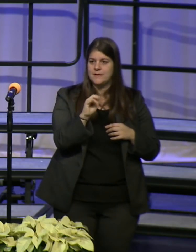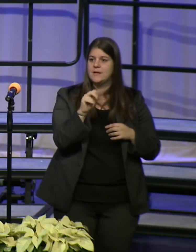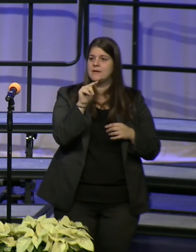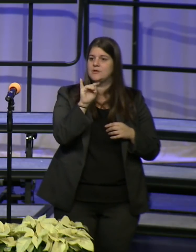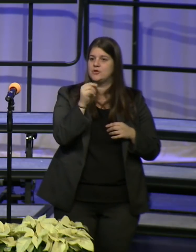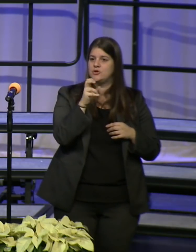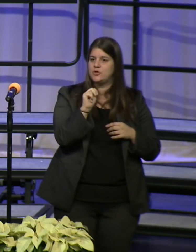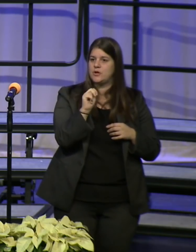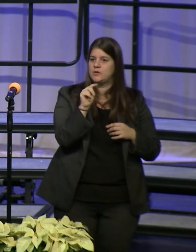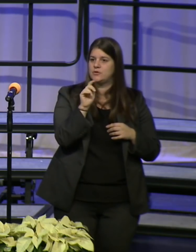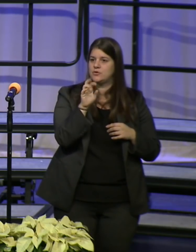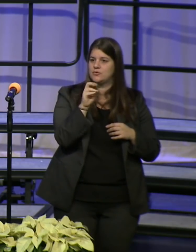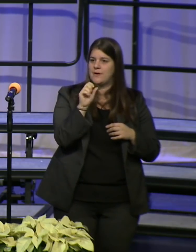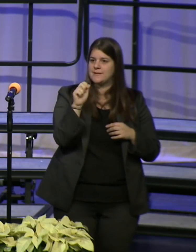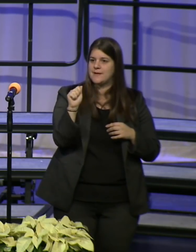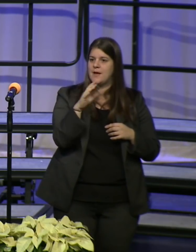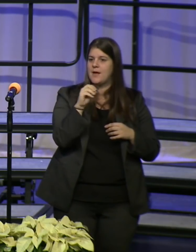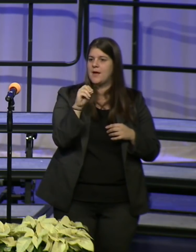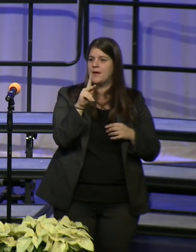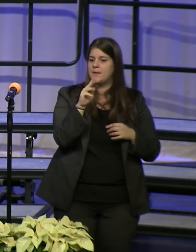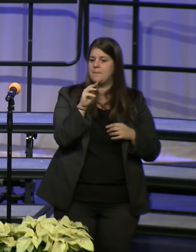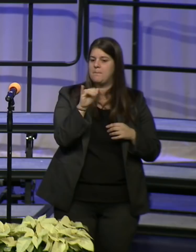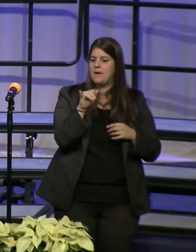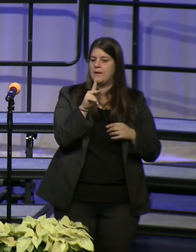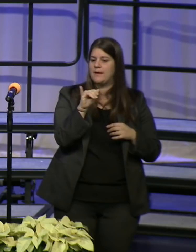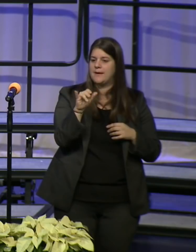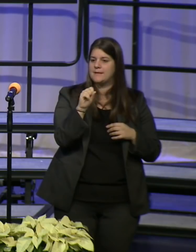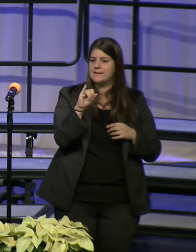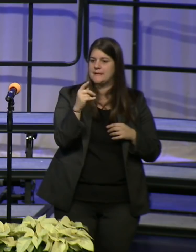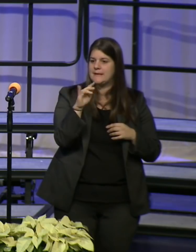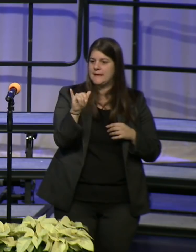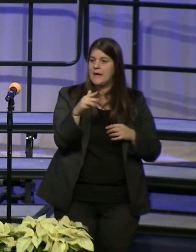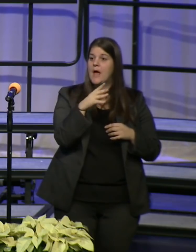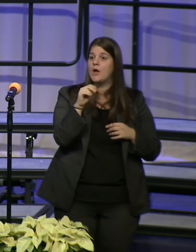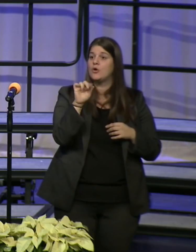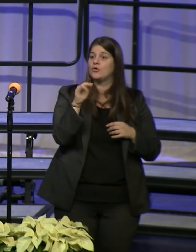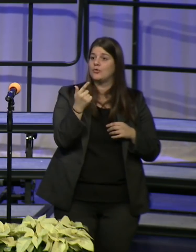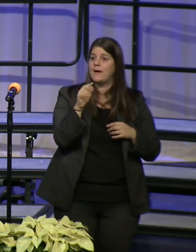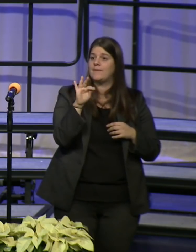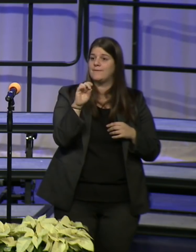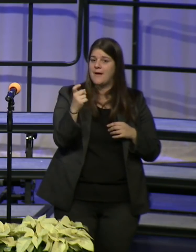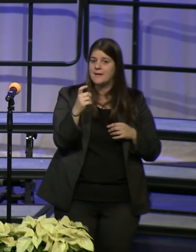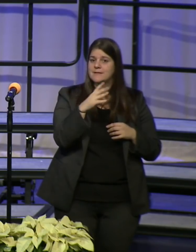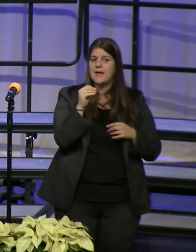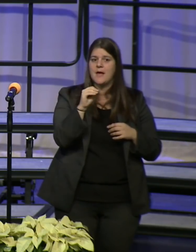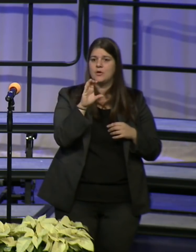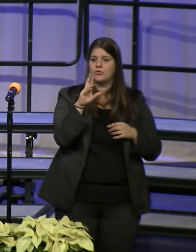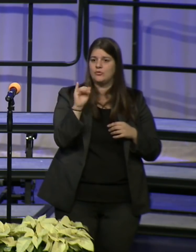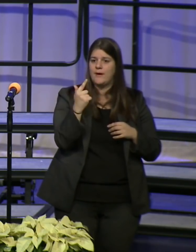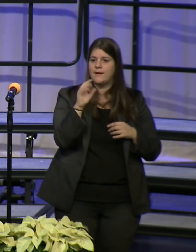Mary Kay Siggety, and Mr. Tom Graham, along with Mr. and Mrs. Greg Fox and Mr. and Mrs. Craig Glendenning.